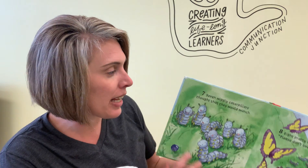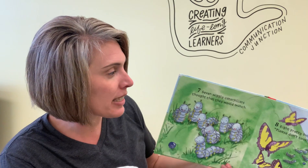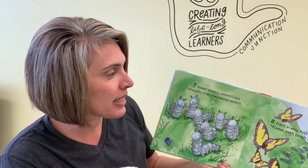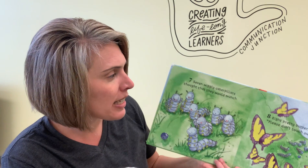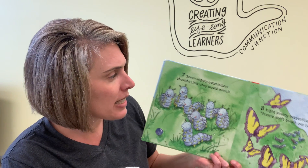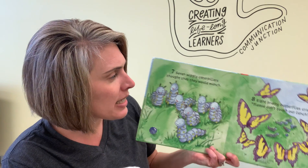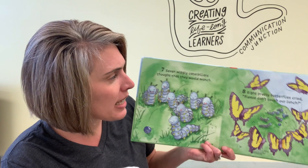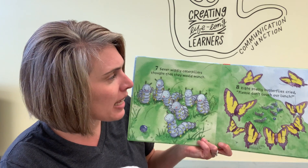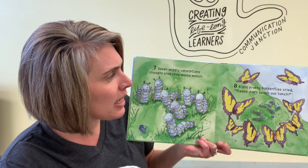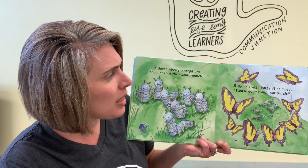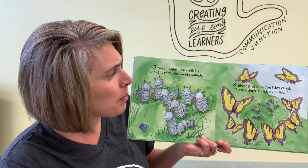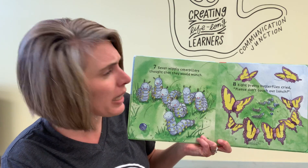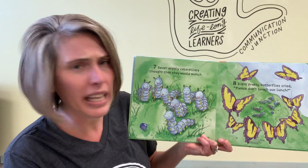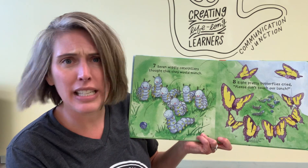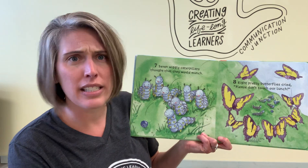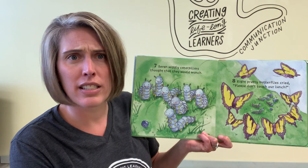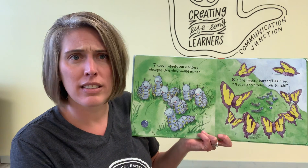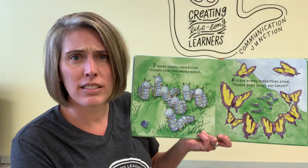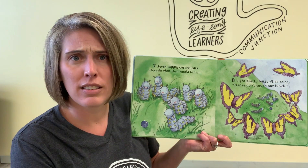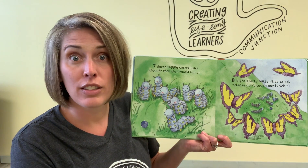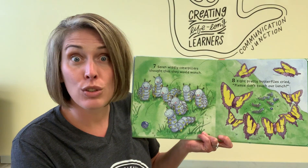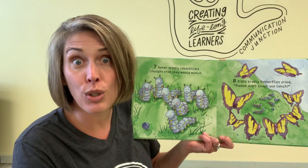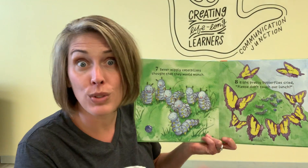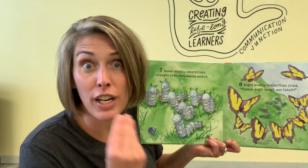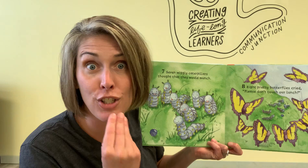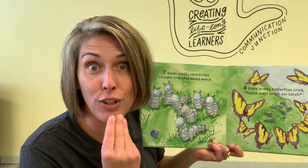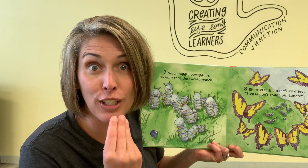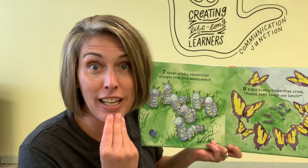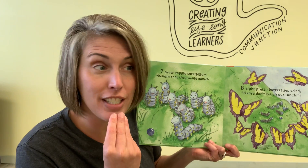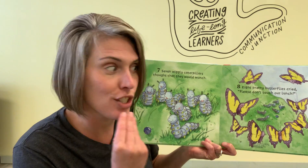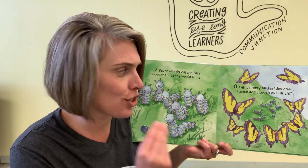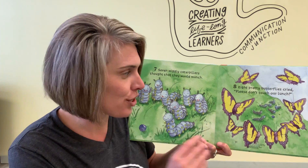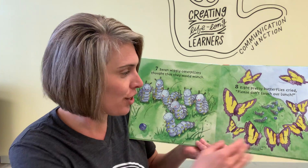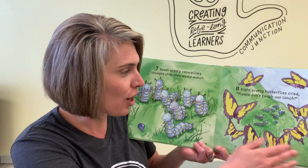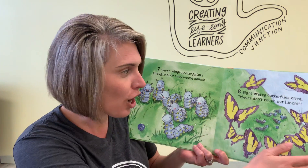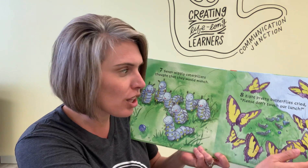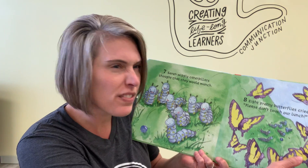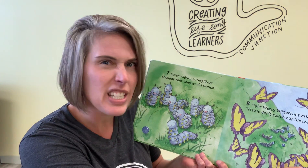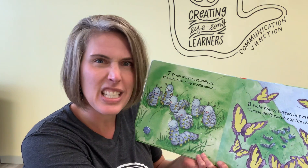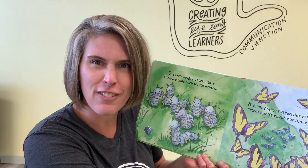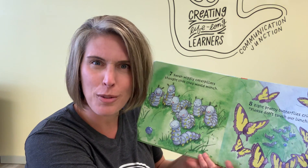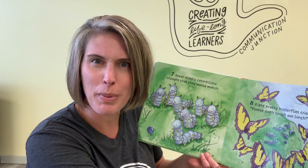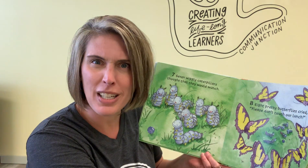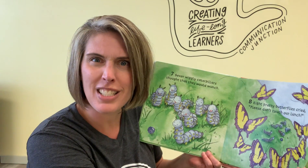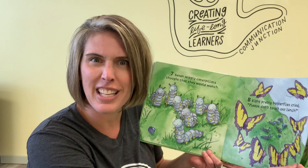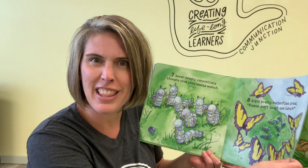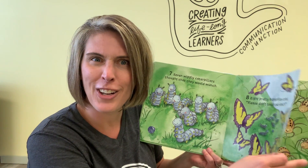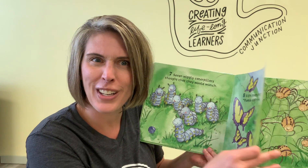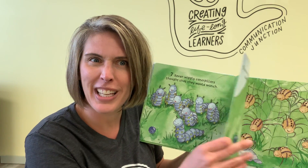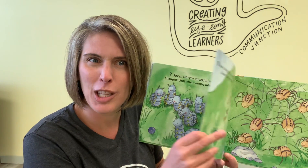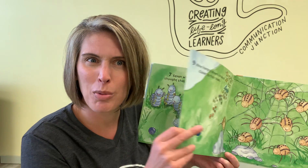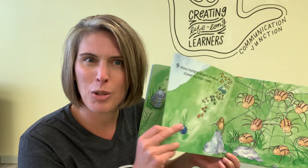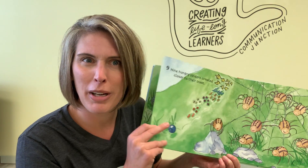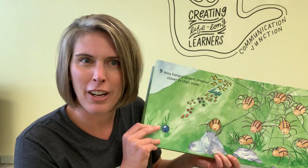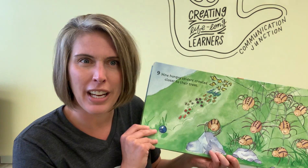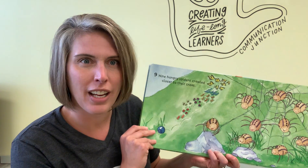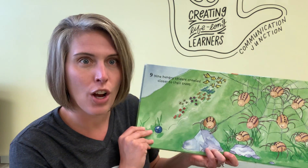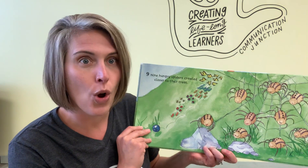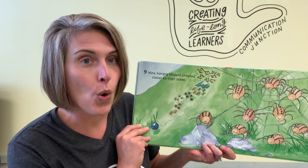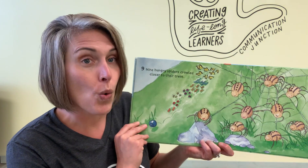butterflies said, "Please, don't touch our lunch." All of these different bugs think they're gonna get the blueberry.